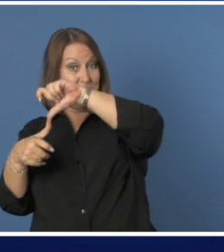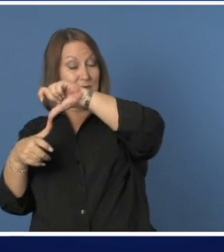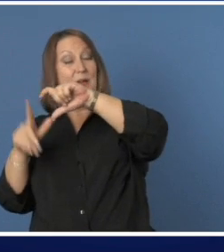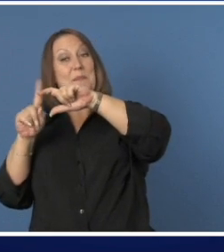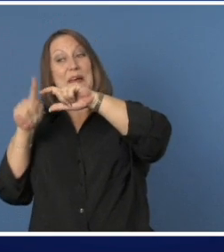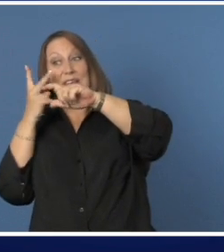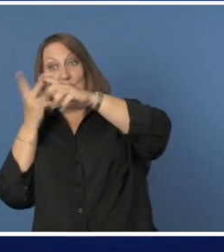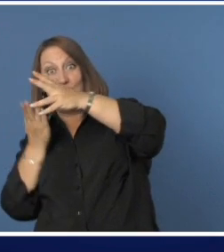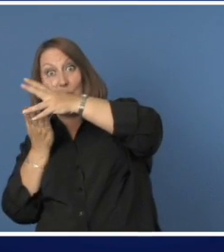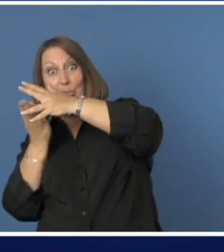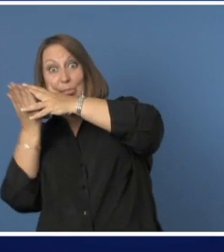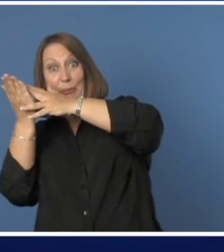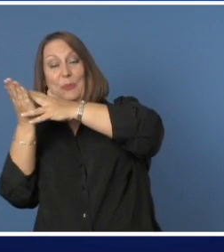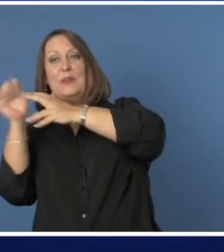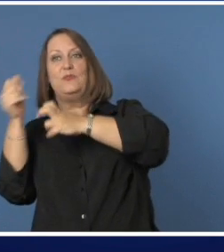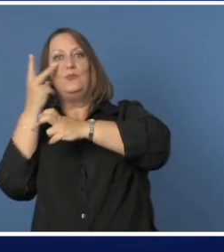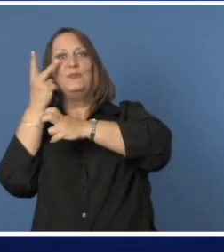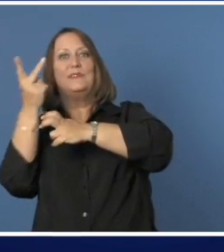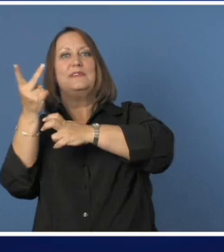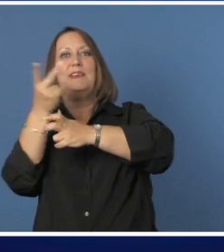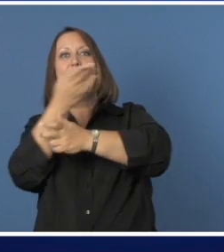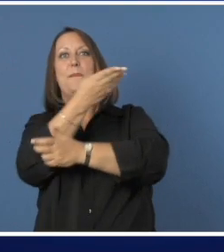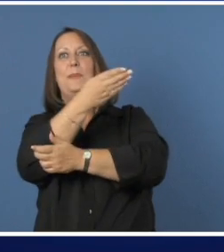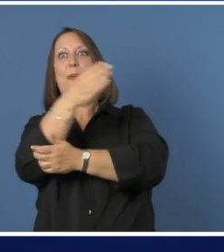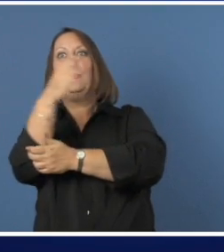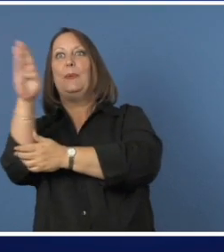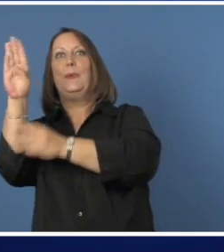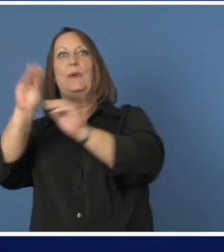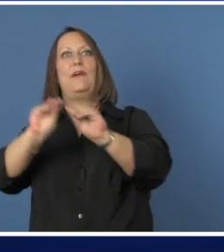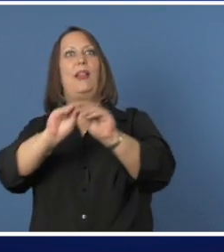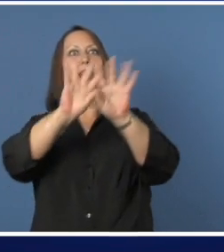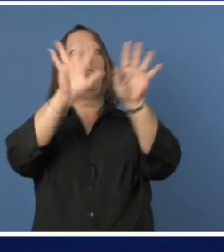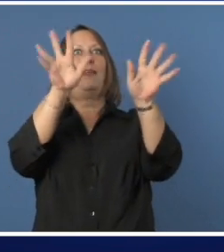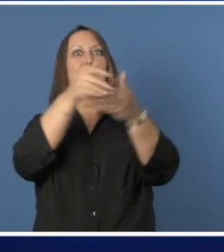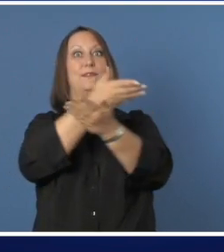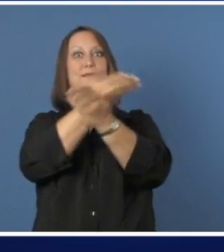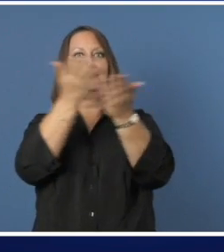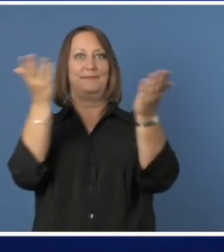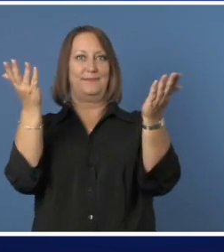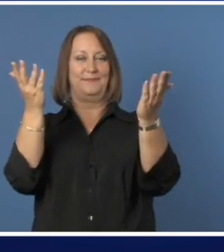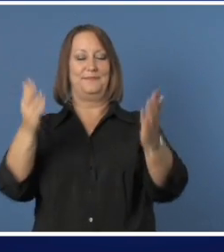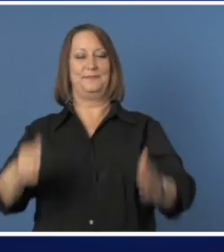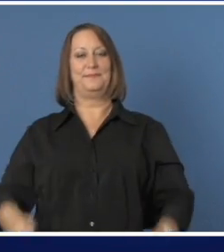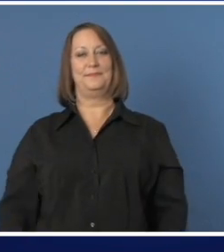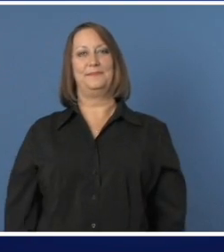uncommon to see clear sunlit skies behind a tornado